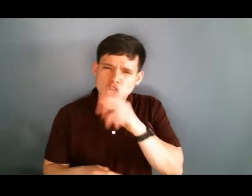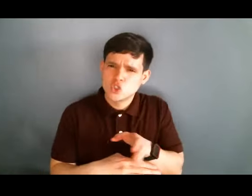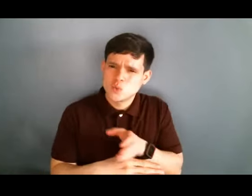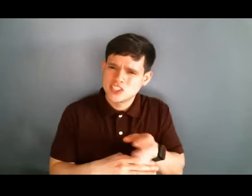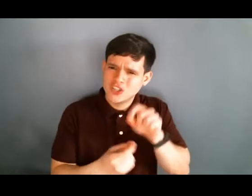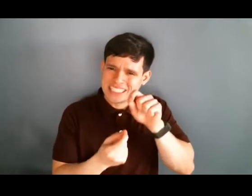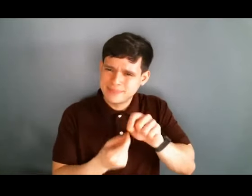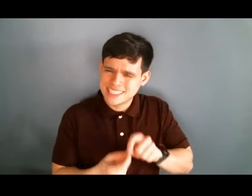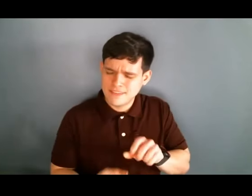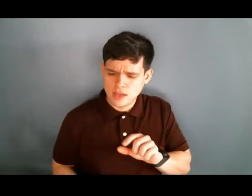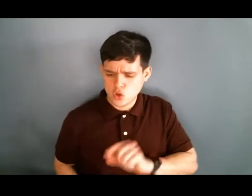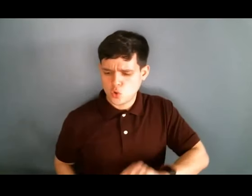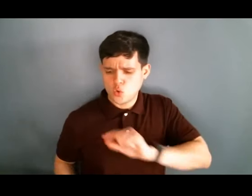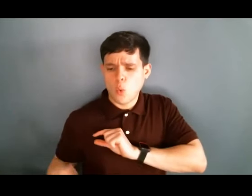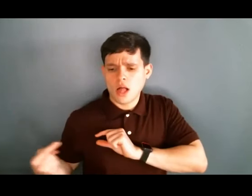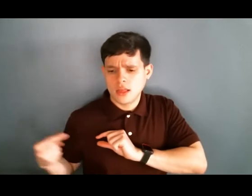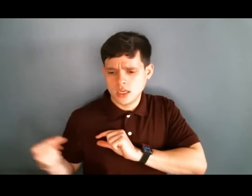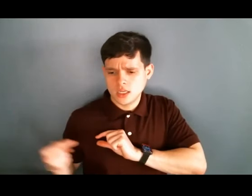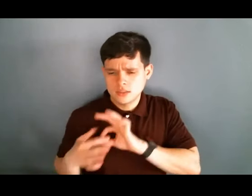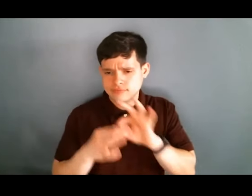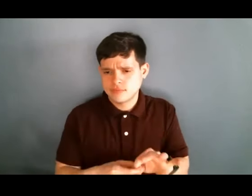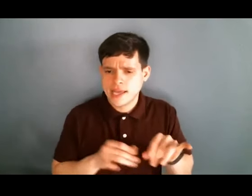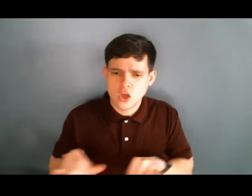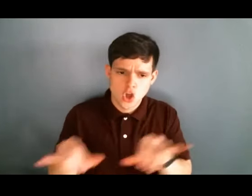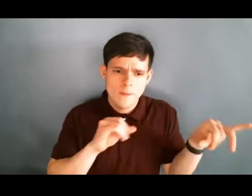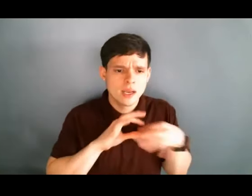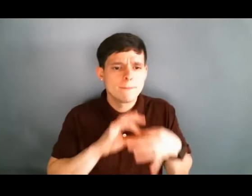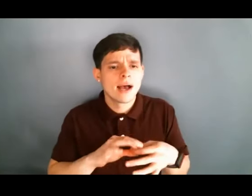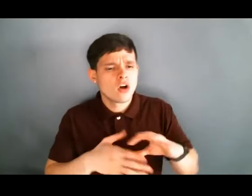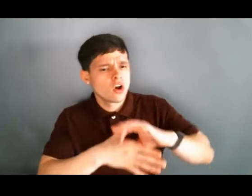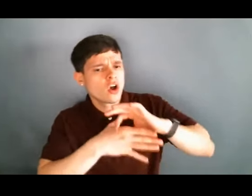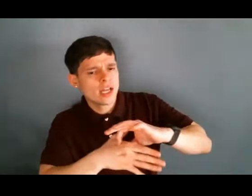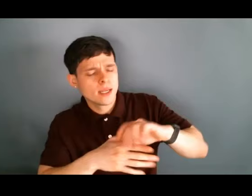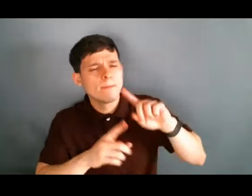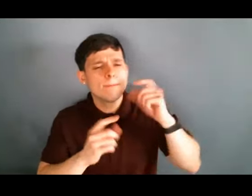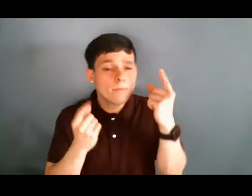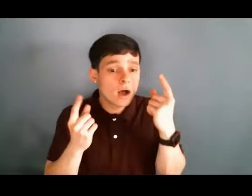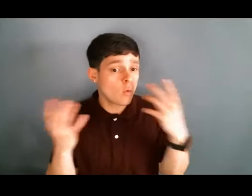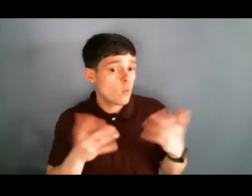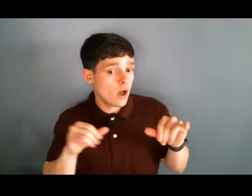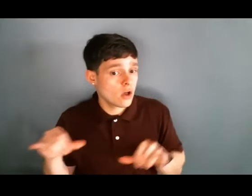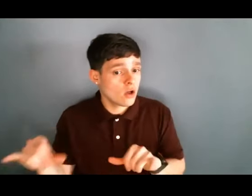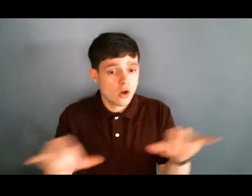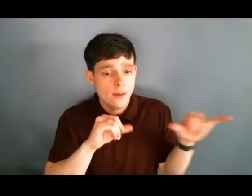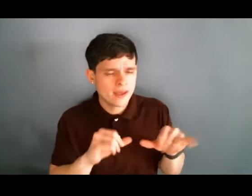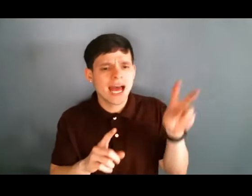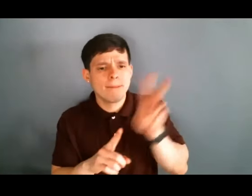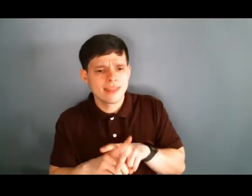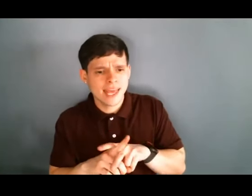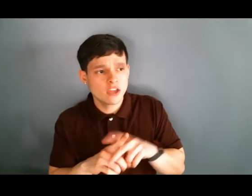specific qualities that they have in common in terms of content, but I do think they have something in common in terms of